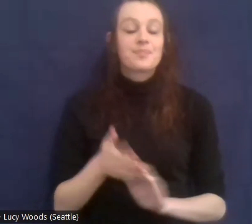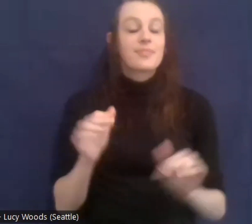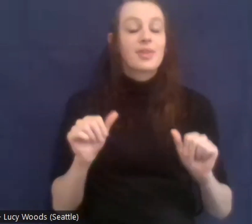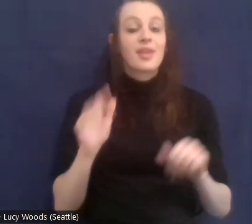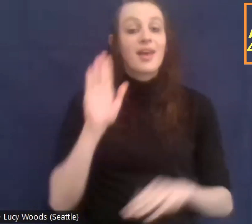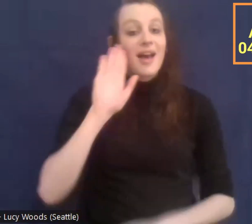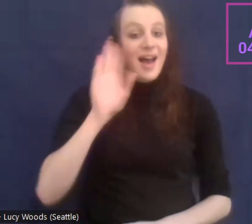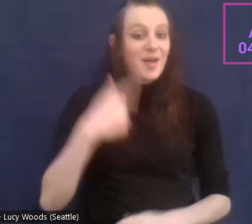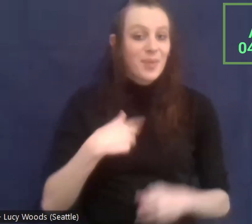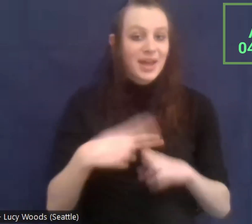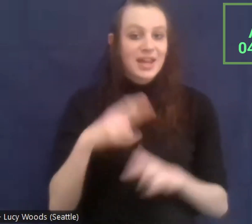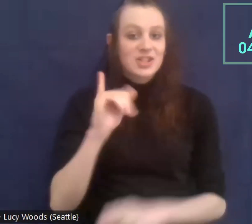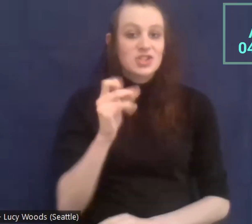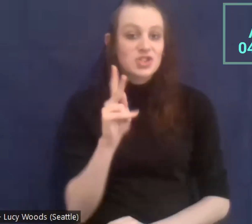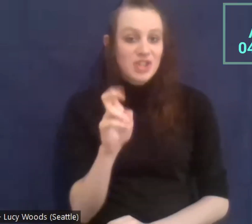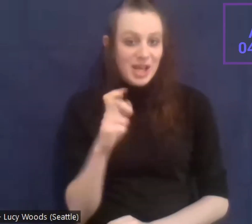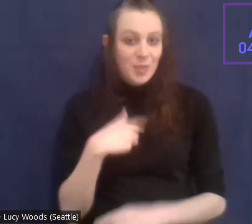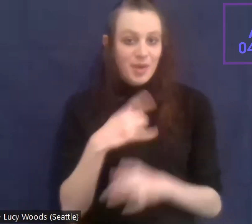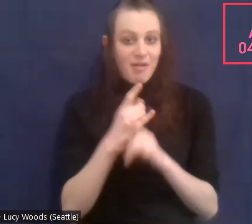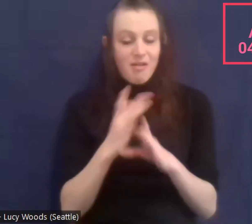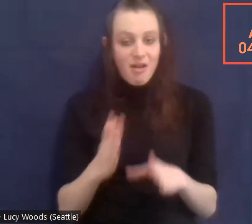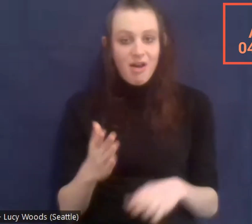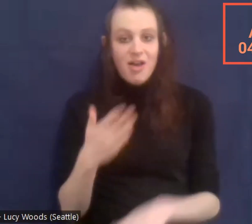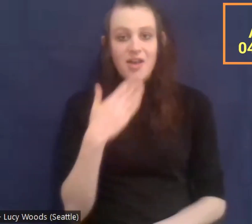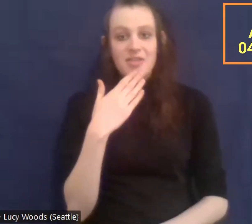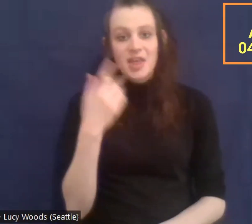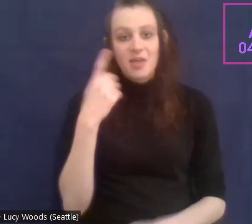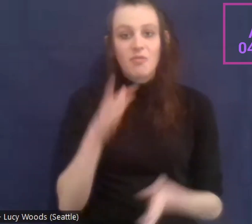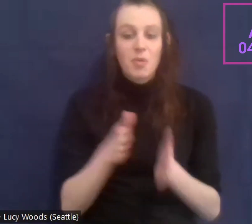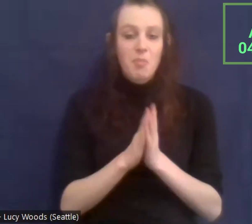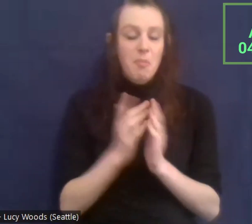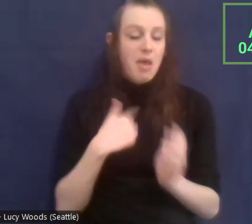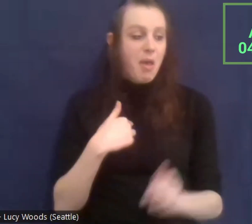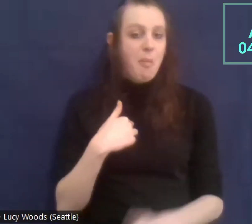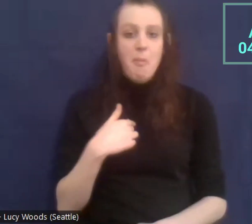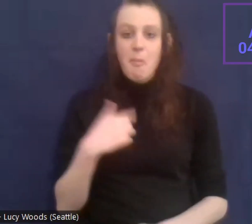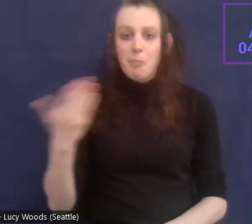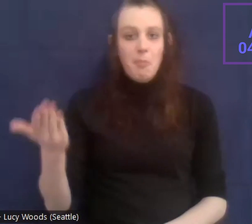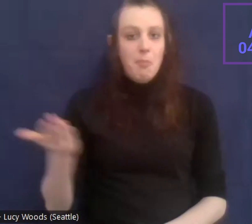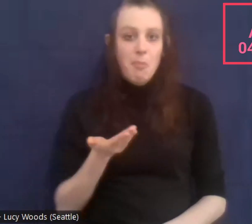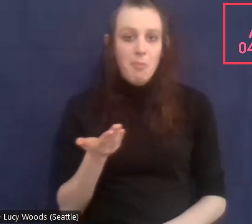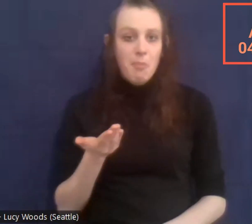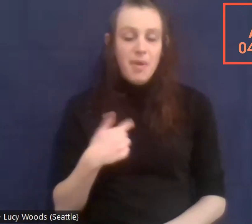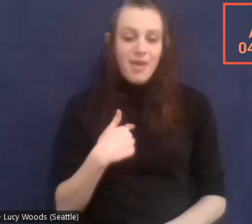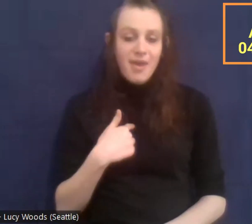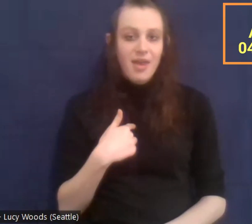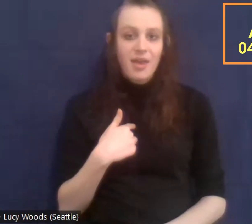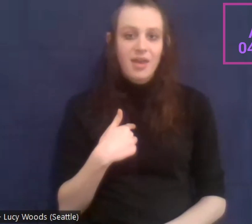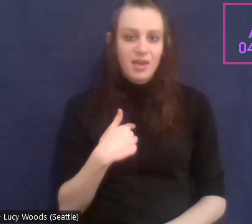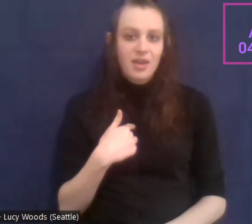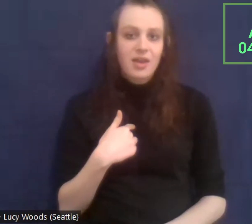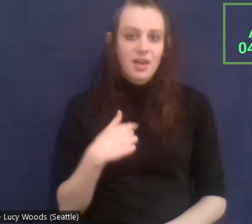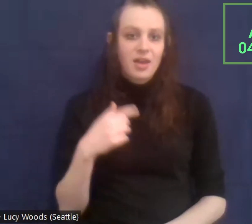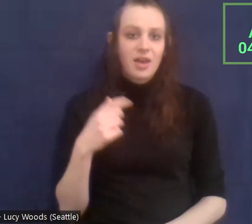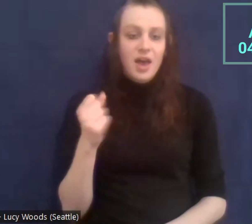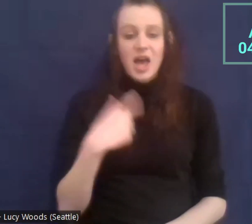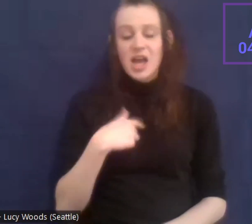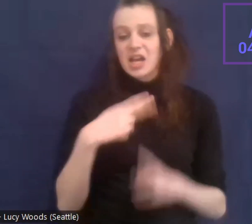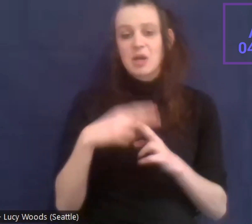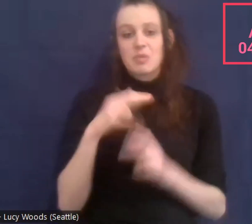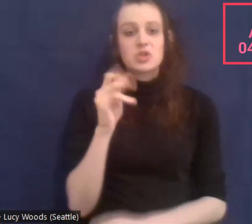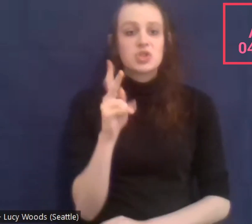I'm Jake. I'm an alcoholic. Yeah, thanks for asking me to come out here and do the Zoom thing. Yeah, I'm Jake. I'm an